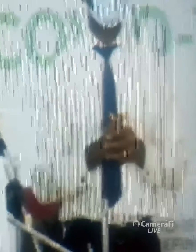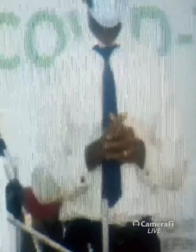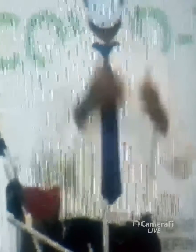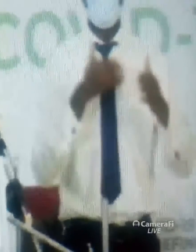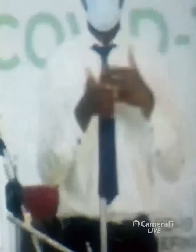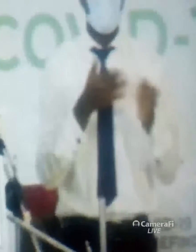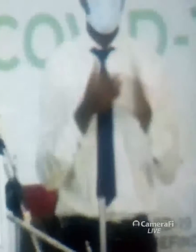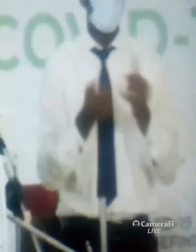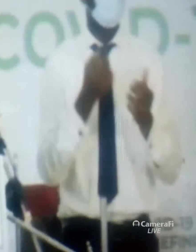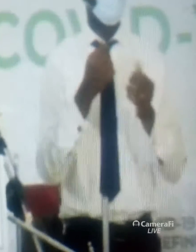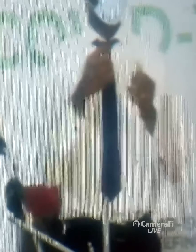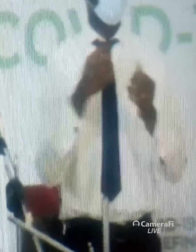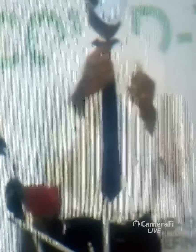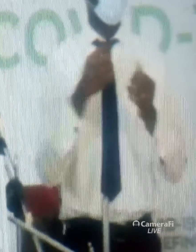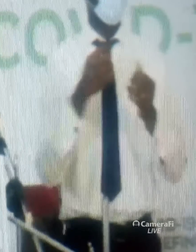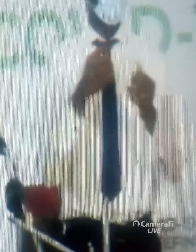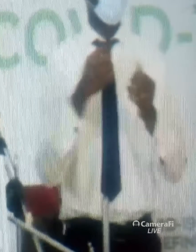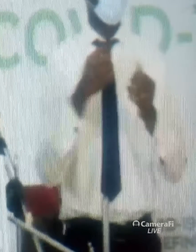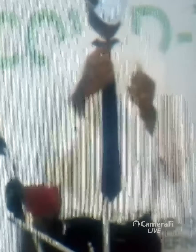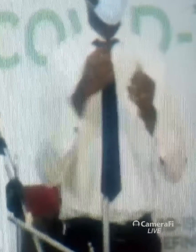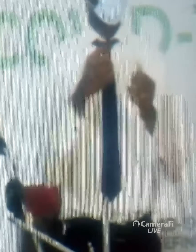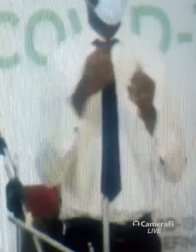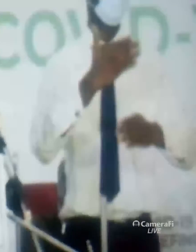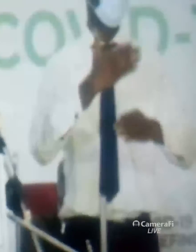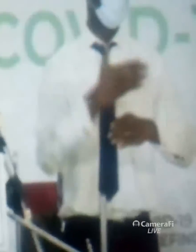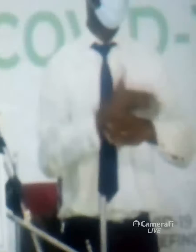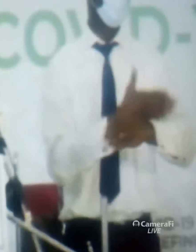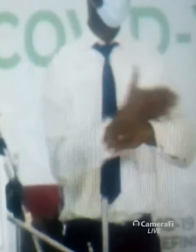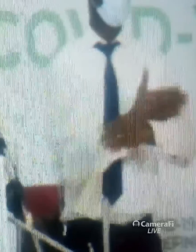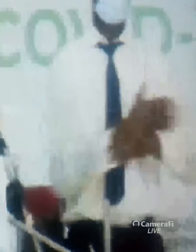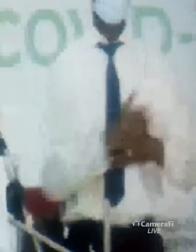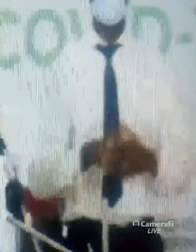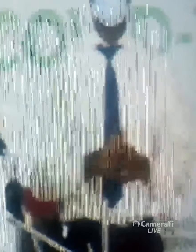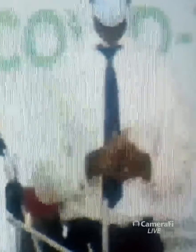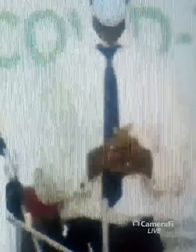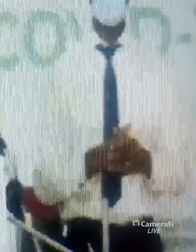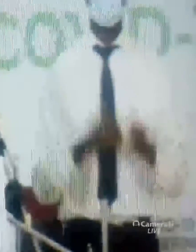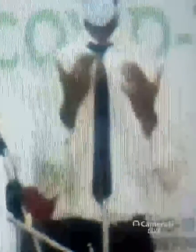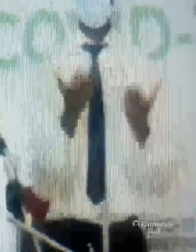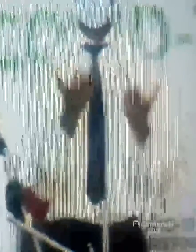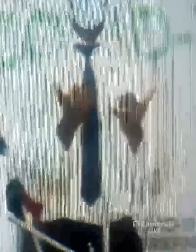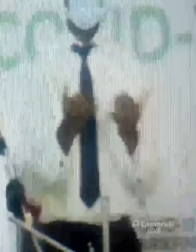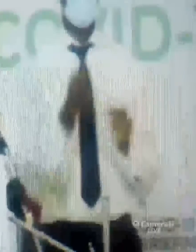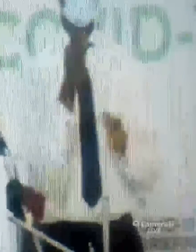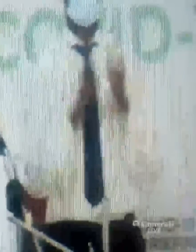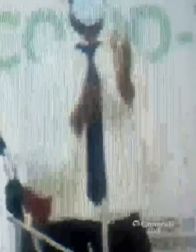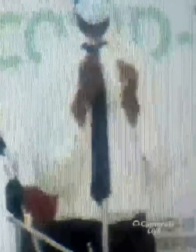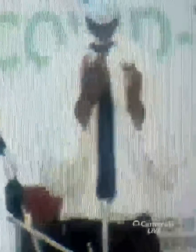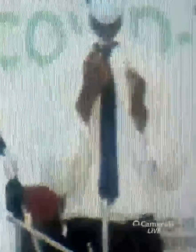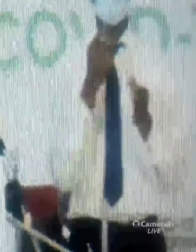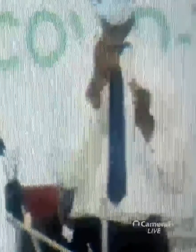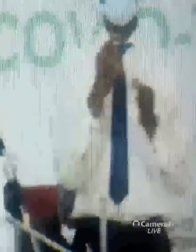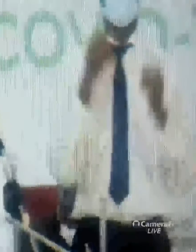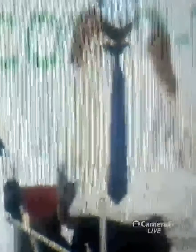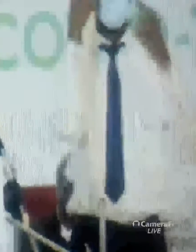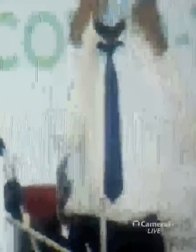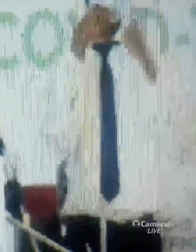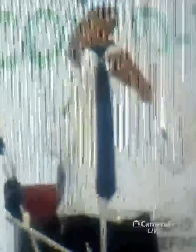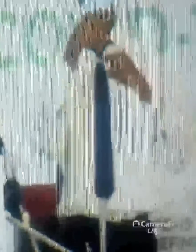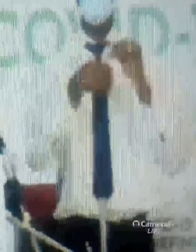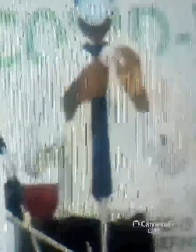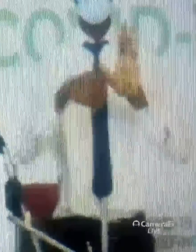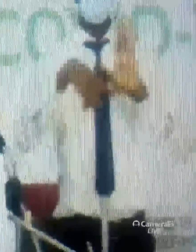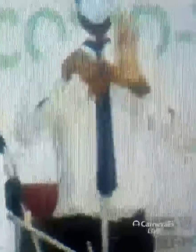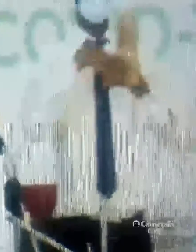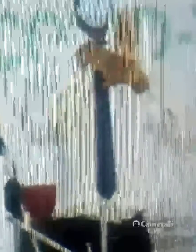alternative medicine area. So, if you now move on to the negative